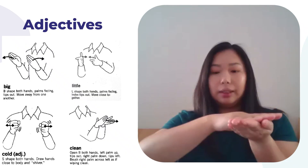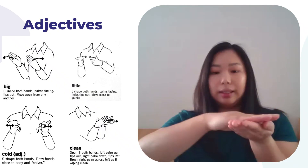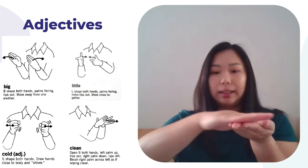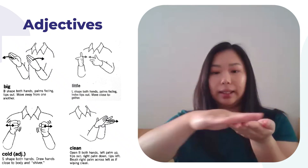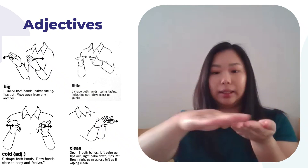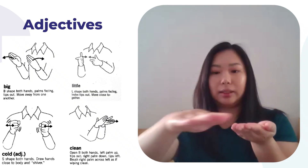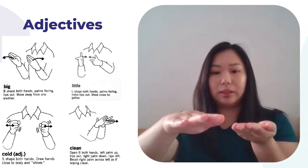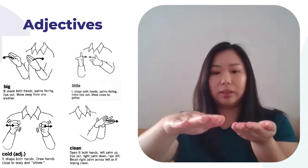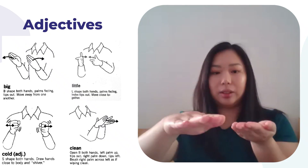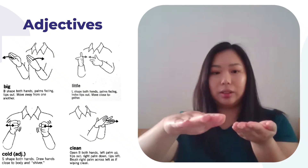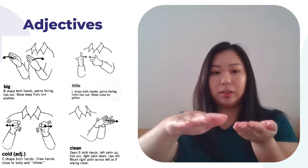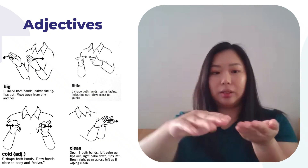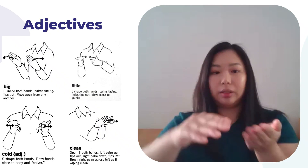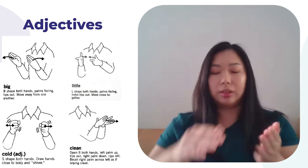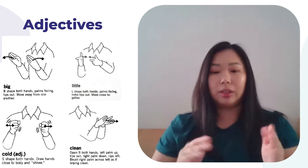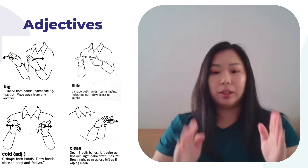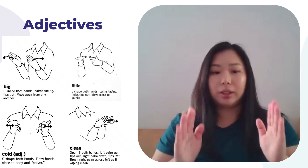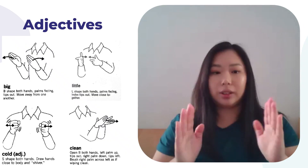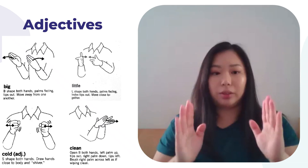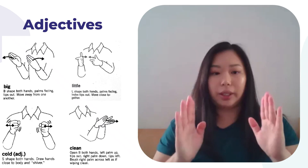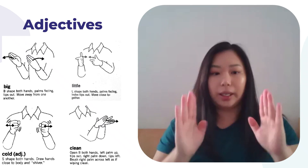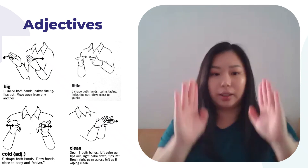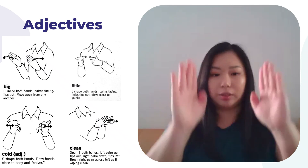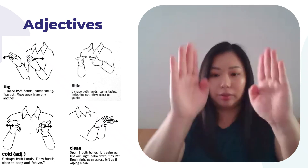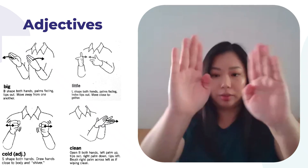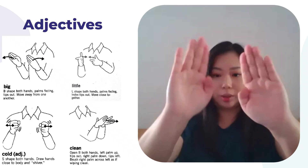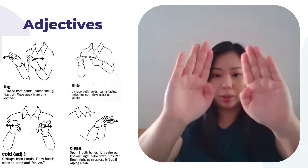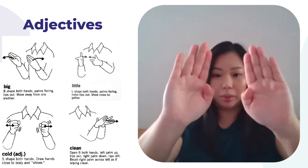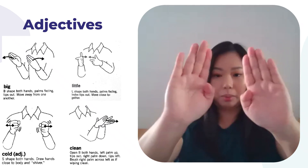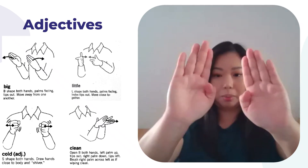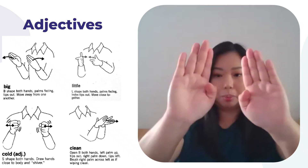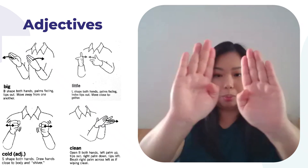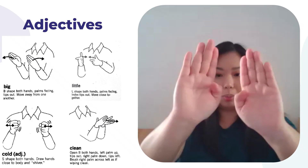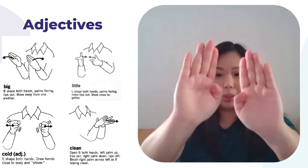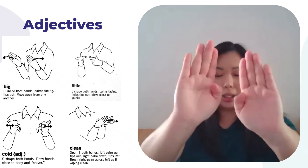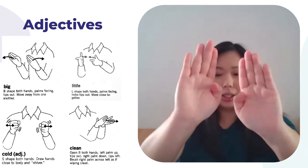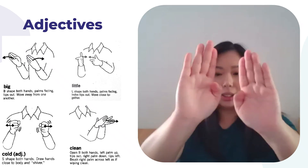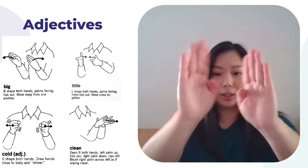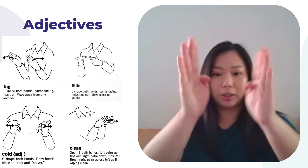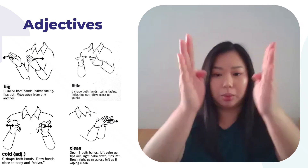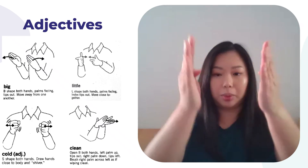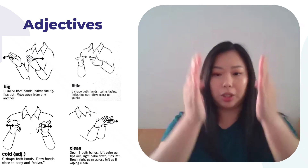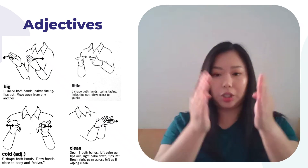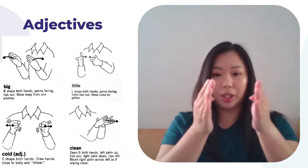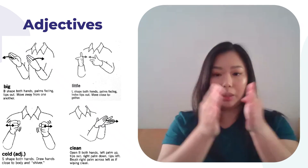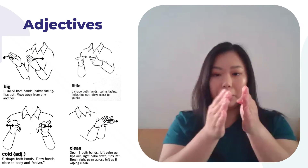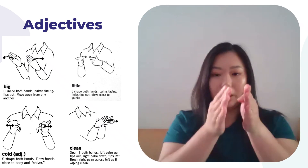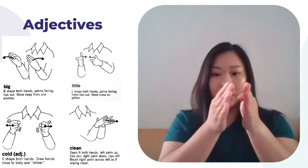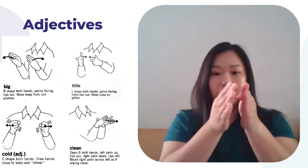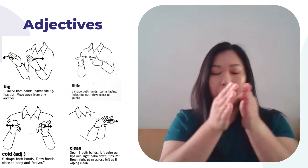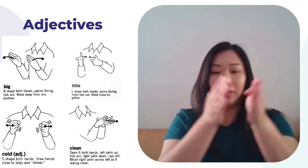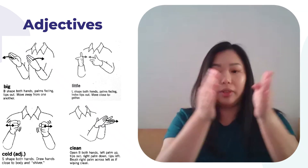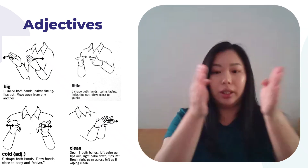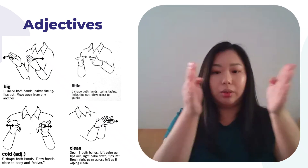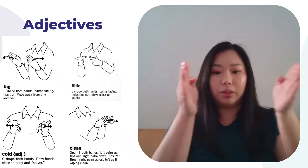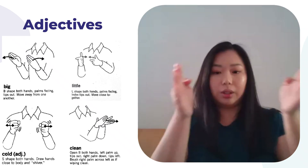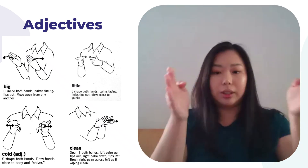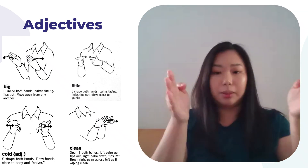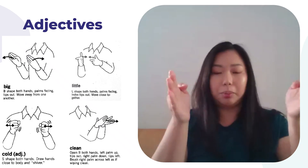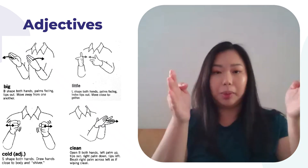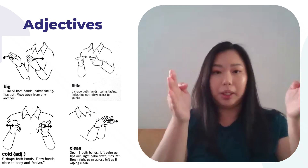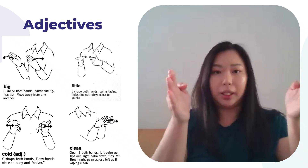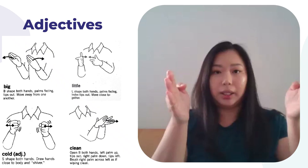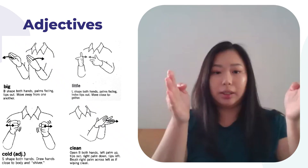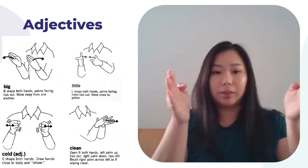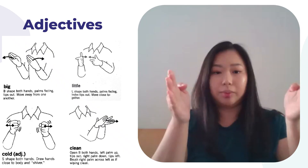table. Clean. So we have big, so B shape, and you move